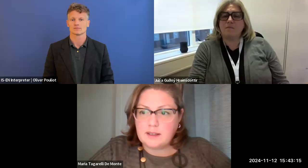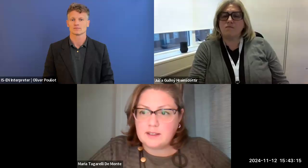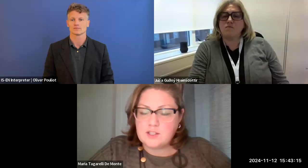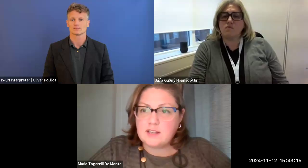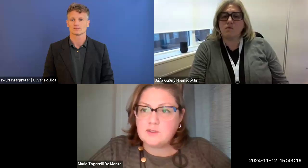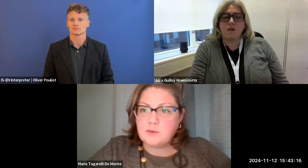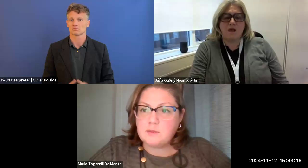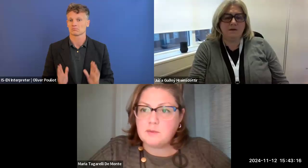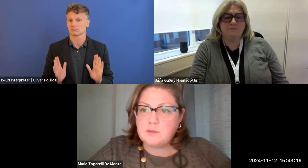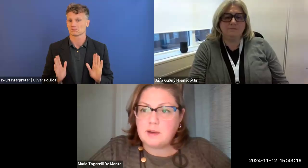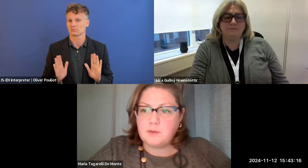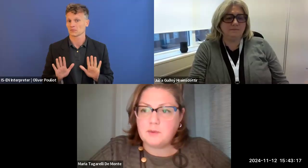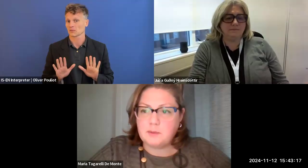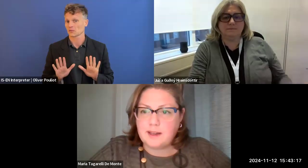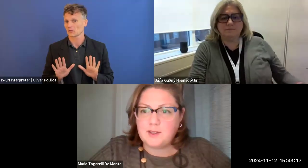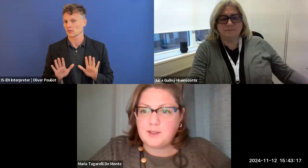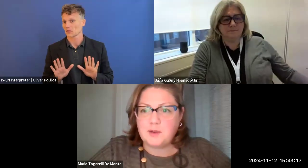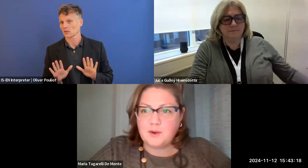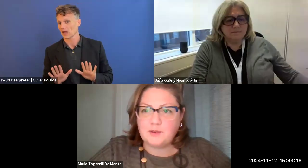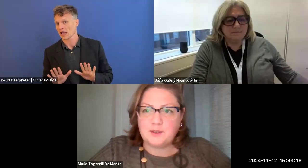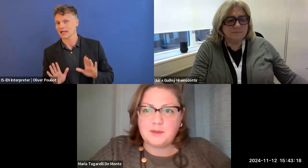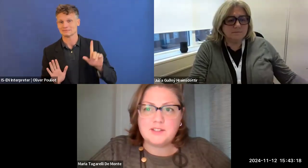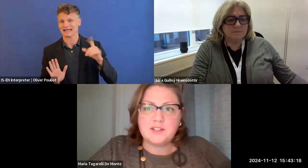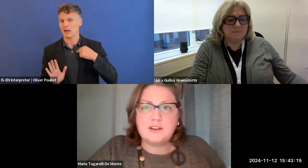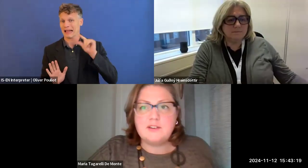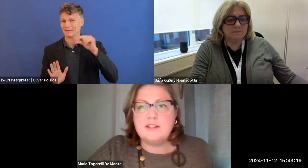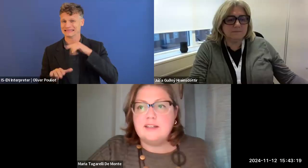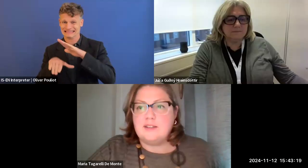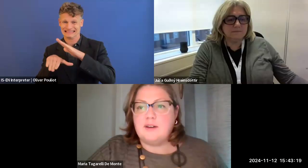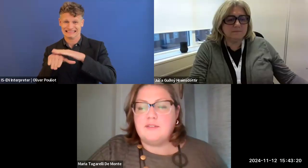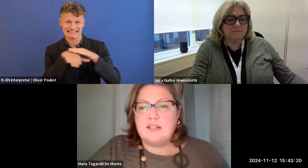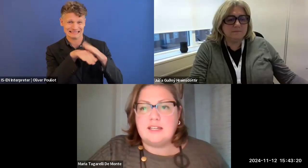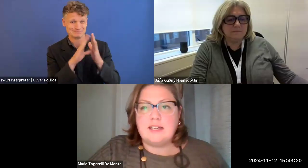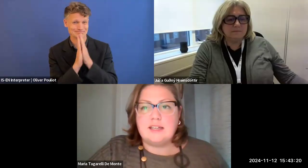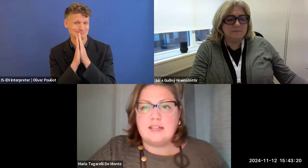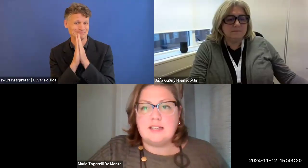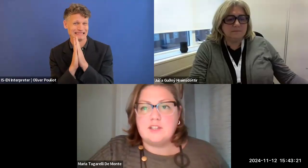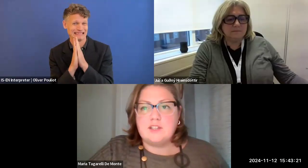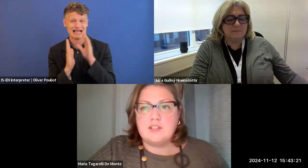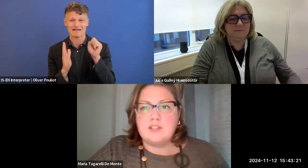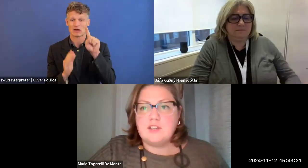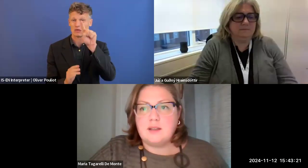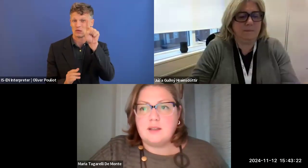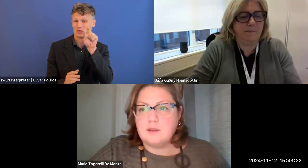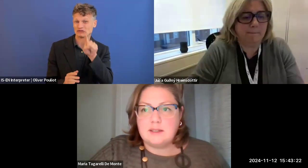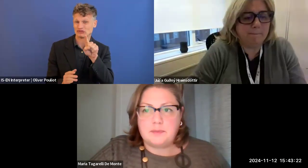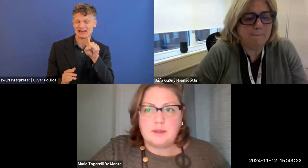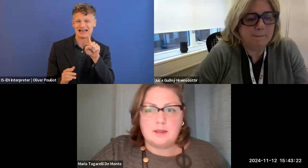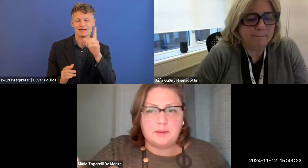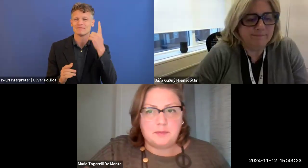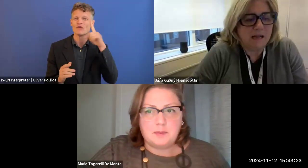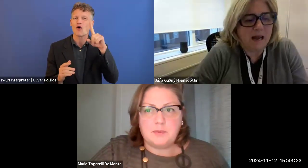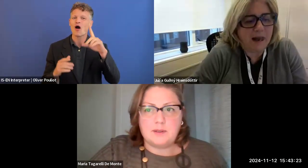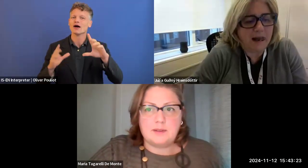While we wait, I'll take the chance to remind you once more of the questionnaire. You have the link in the chat. I